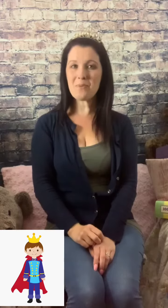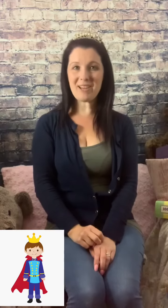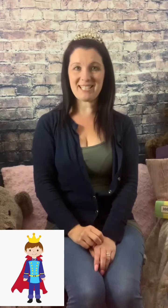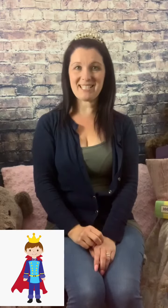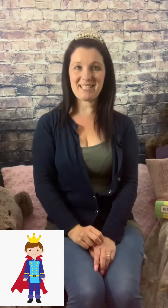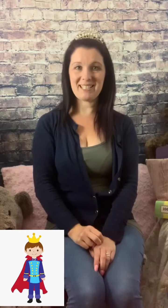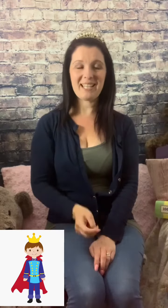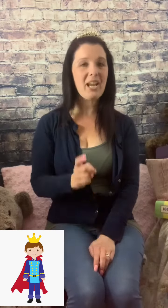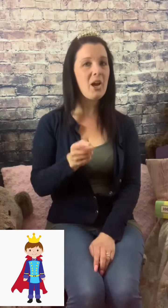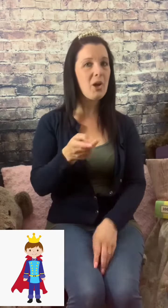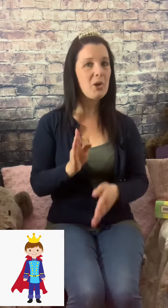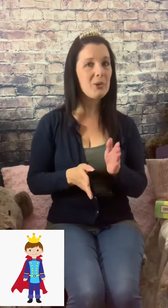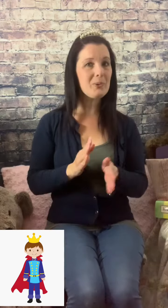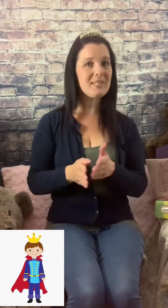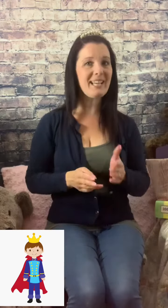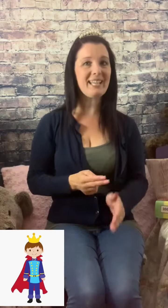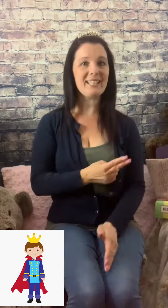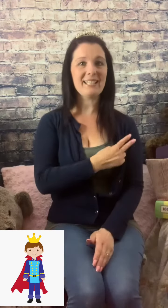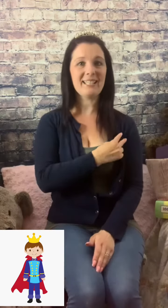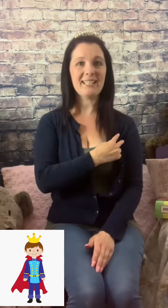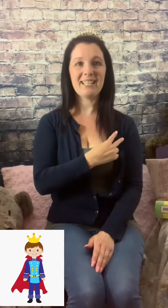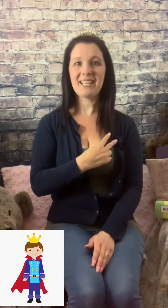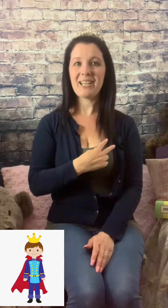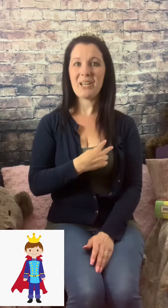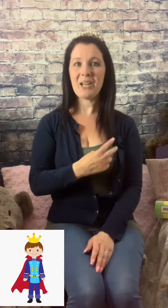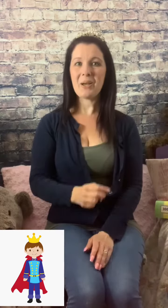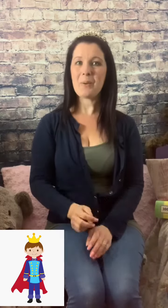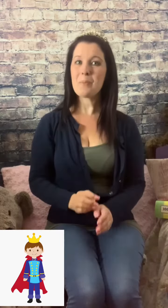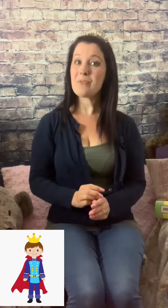Prince. You sign. Prince.